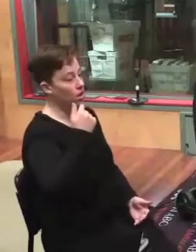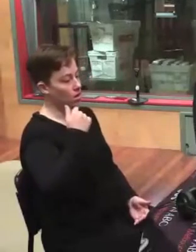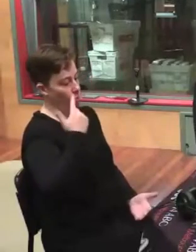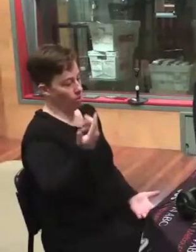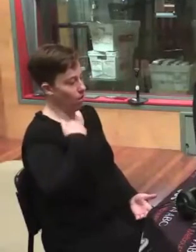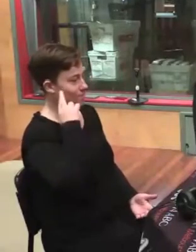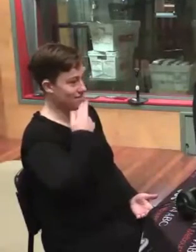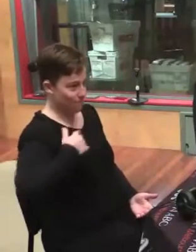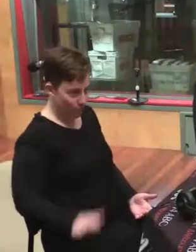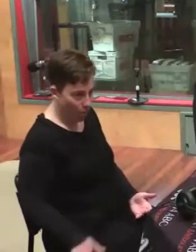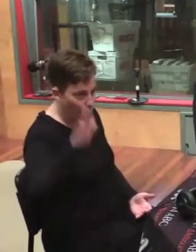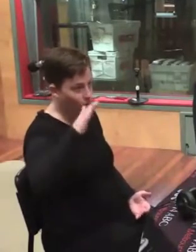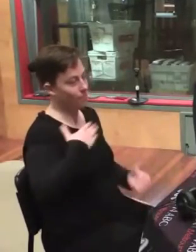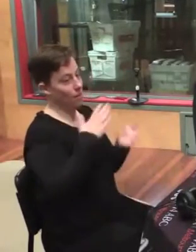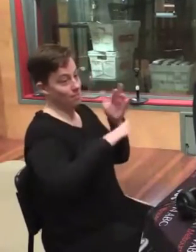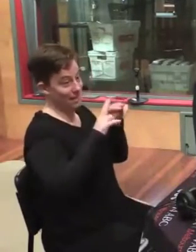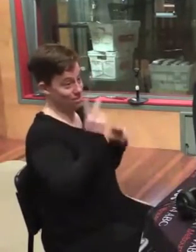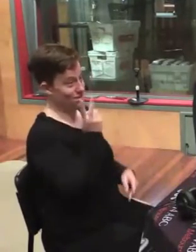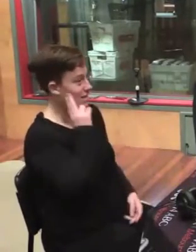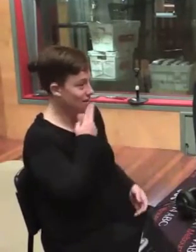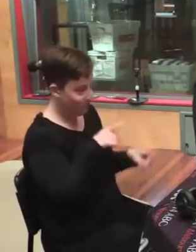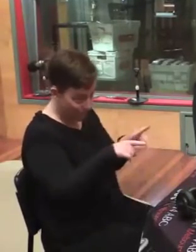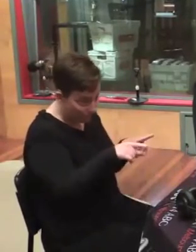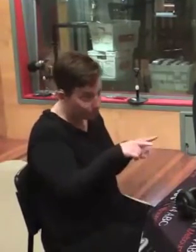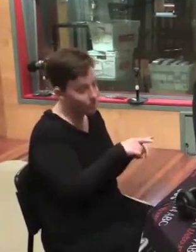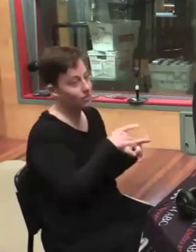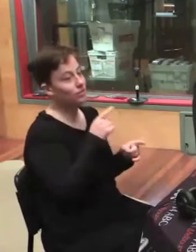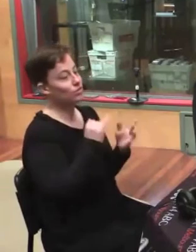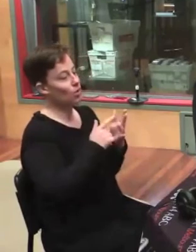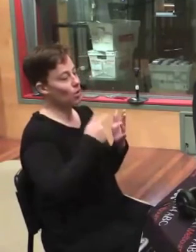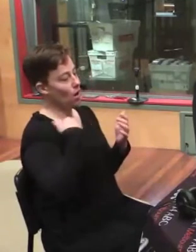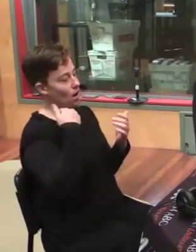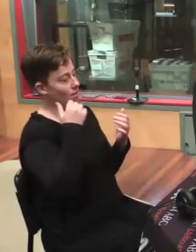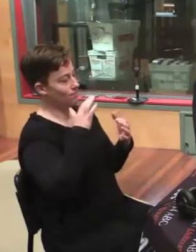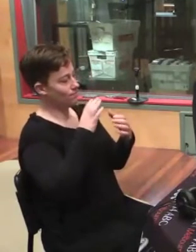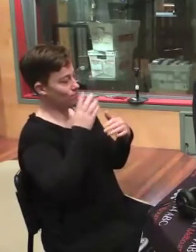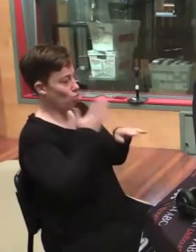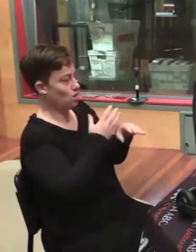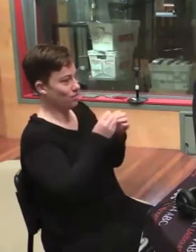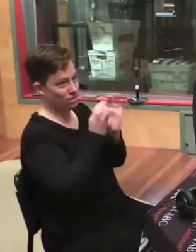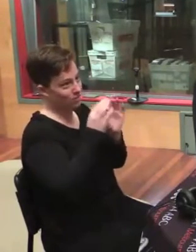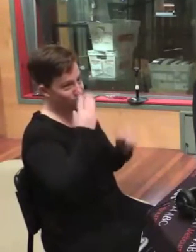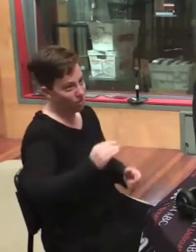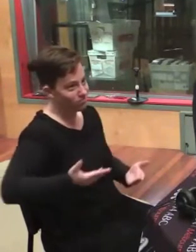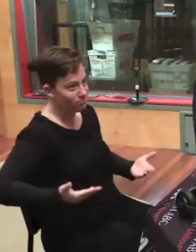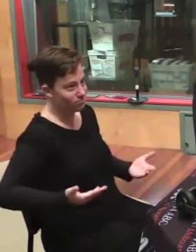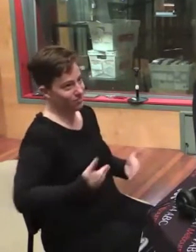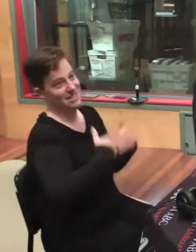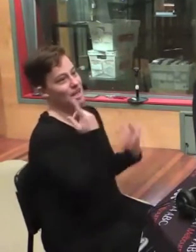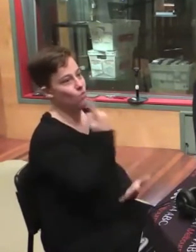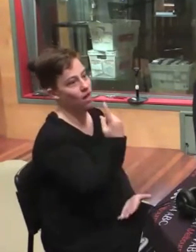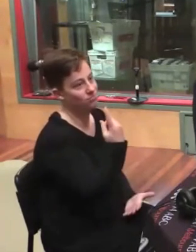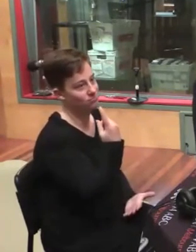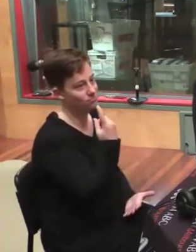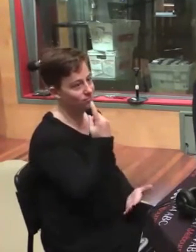Well, yes, I think it can. I mean, obviously, I've been deaf since birth. My parents are both deaf as well. So, you know, I'd say that I have a